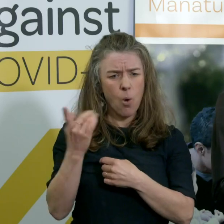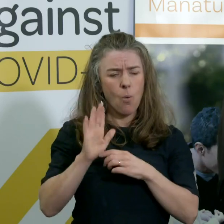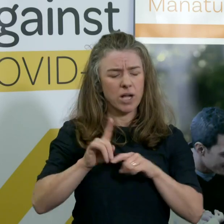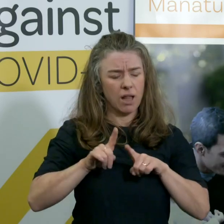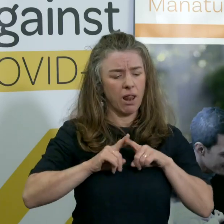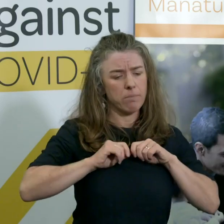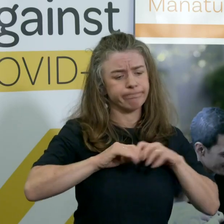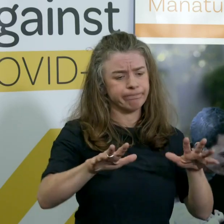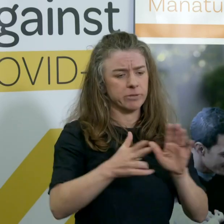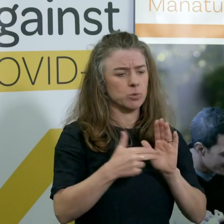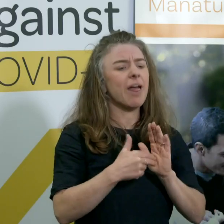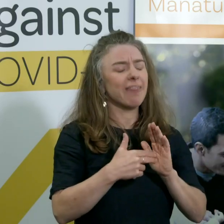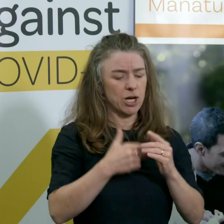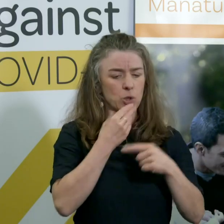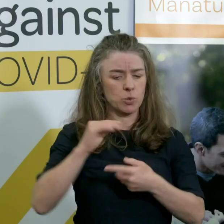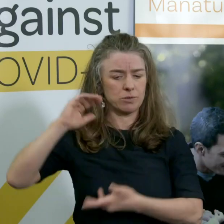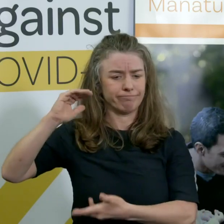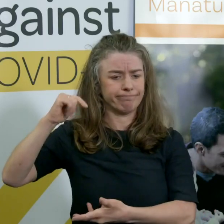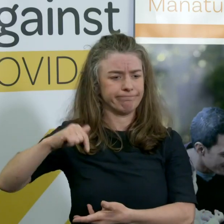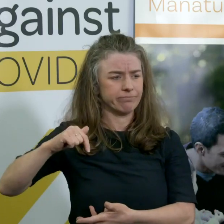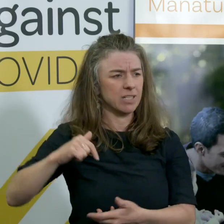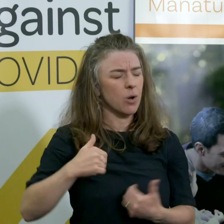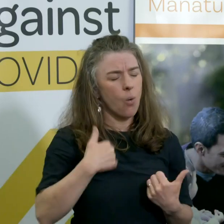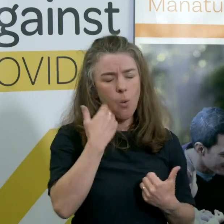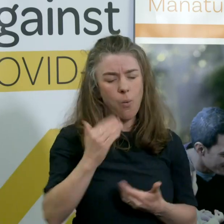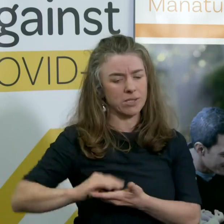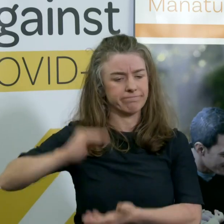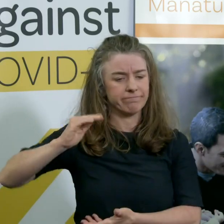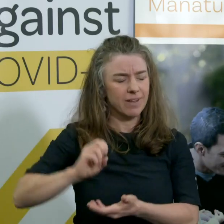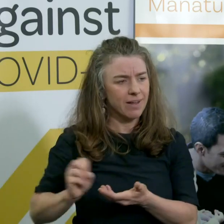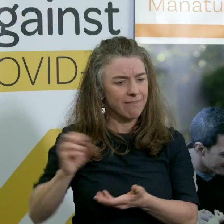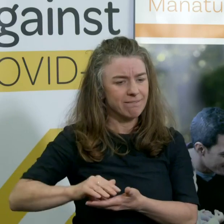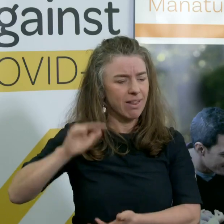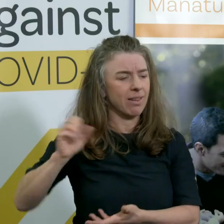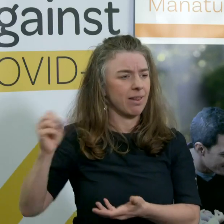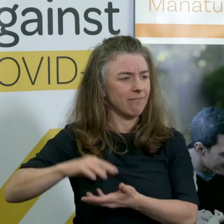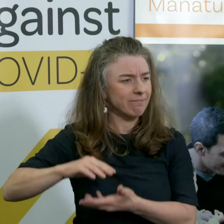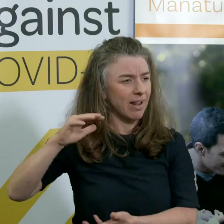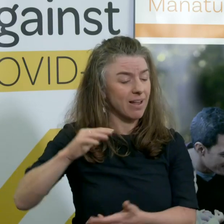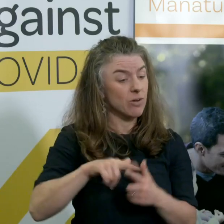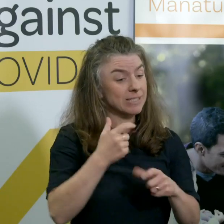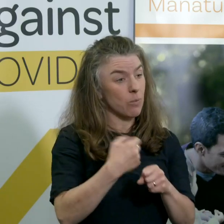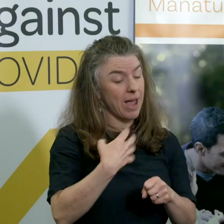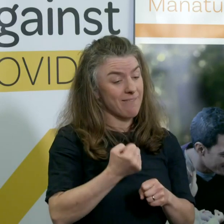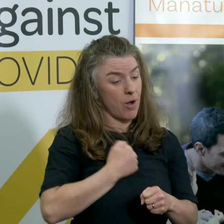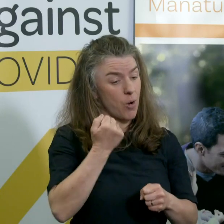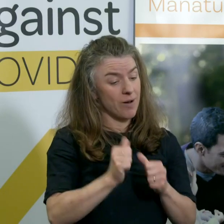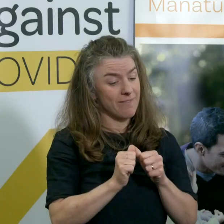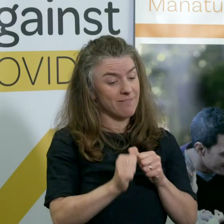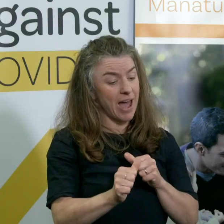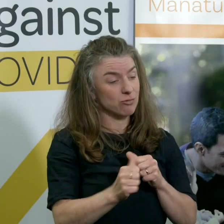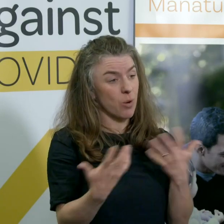that we start getting through those supplies? So we're constantly replenishing it. For example, we have our own factory in Whanganui that